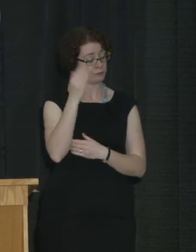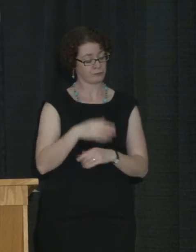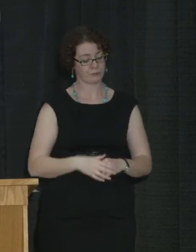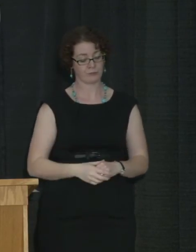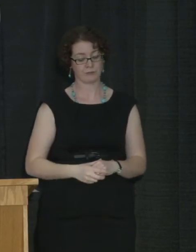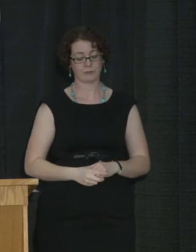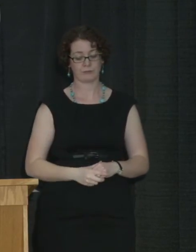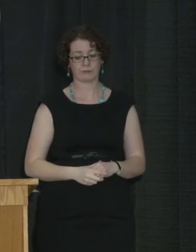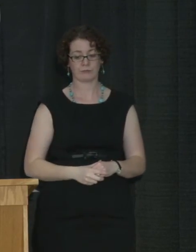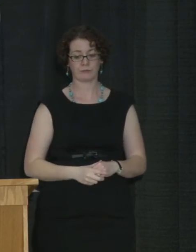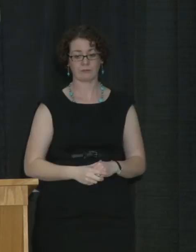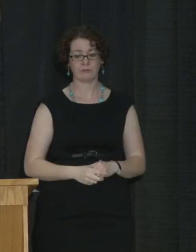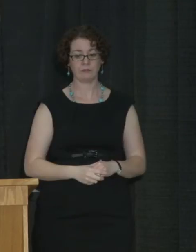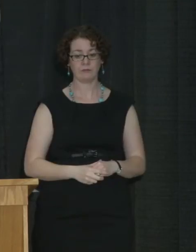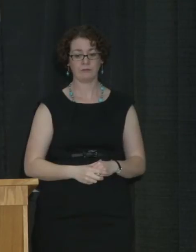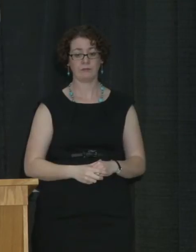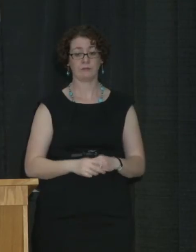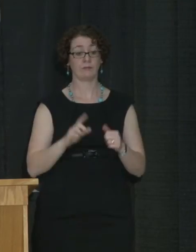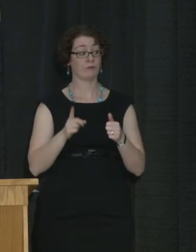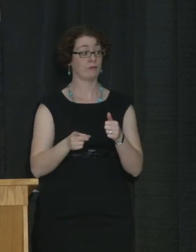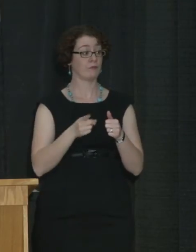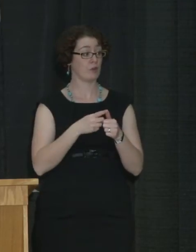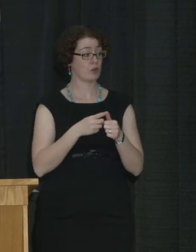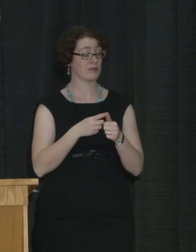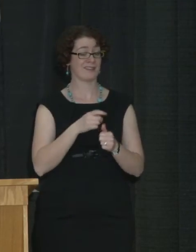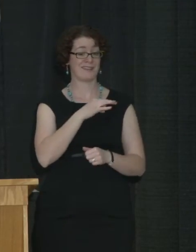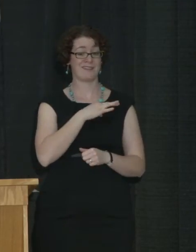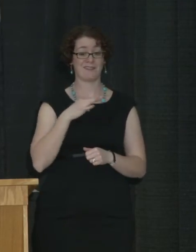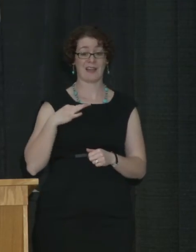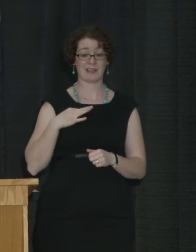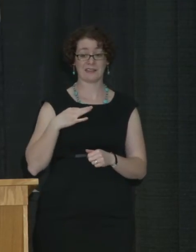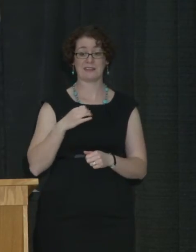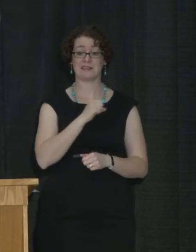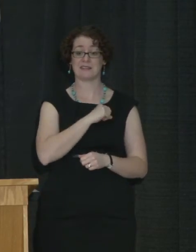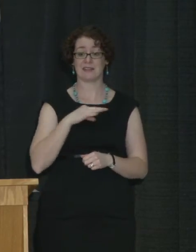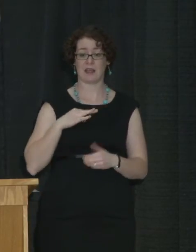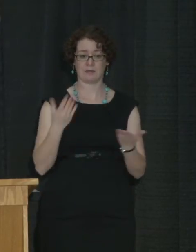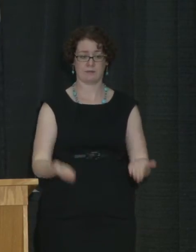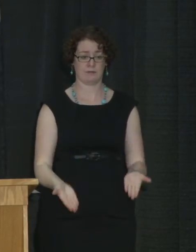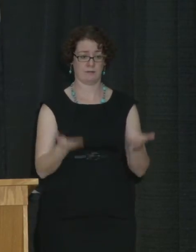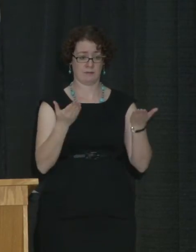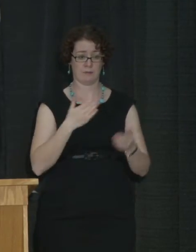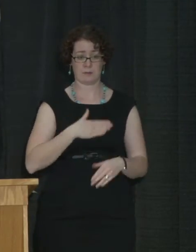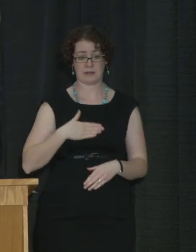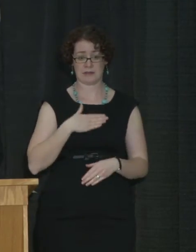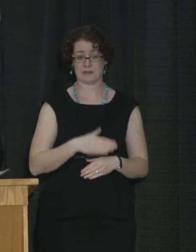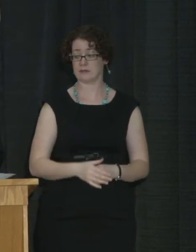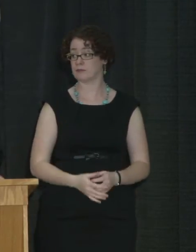address. I would like to begin by asking faculty and staff to please stand.